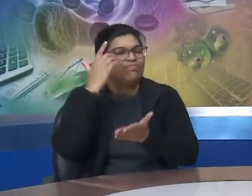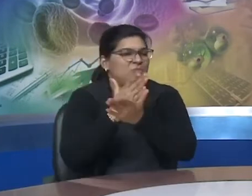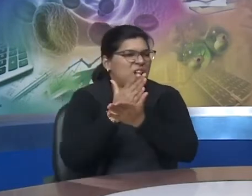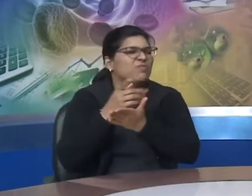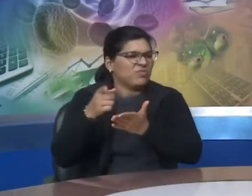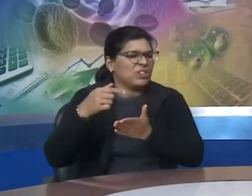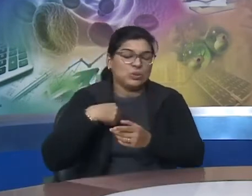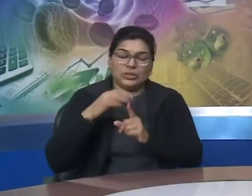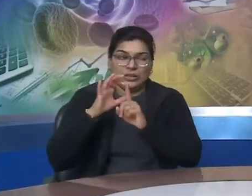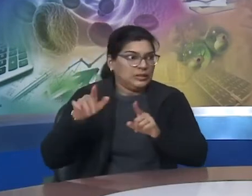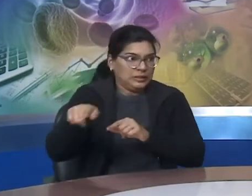Why does this happen?